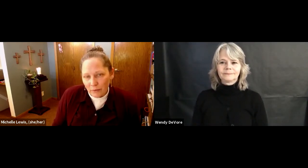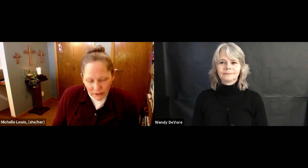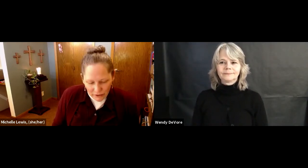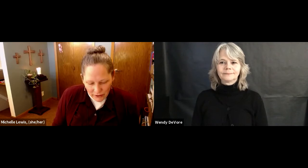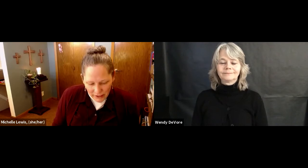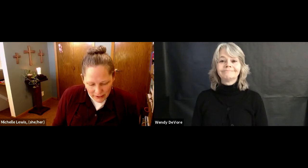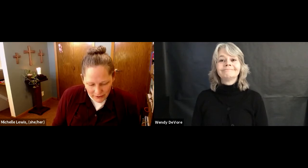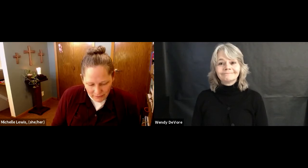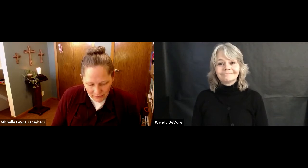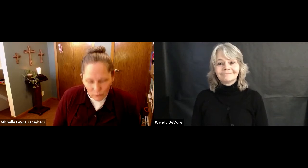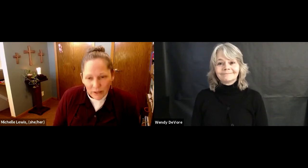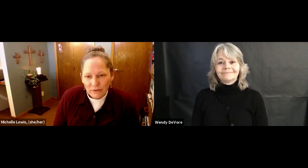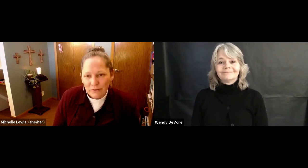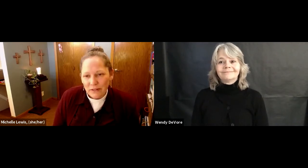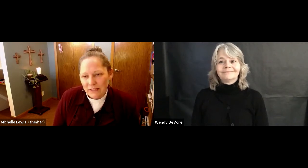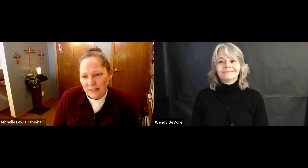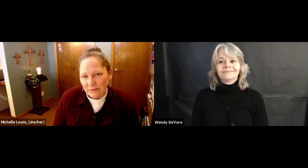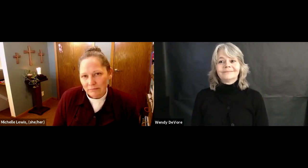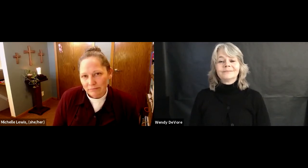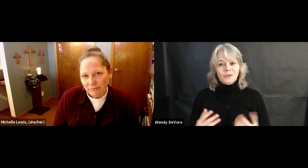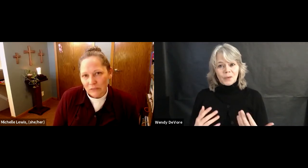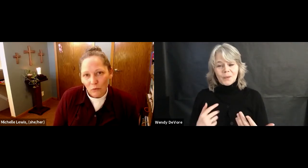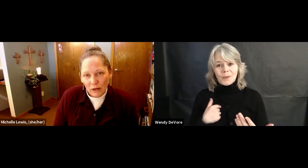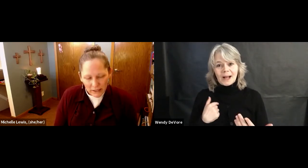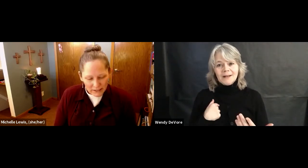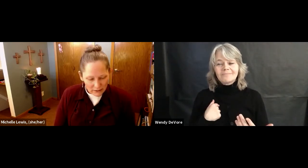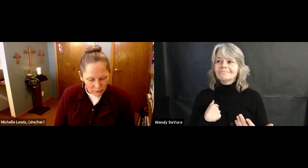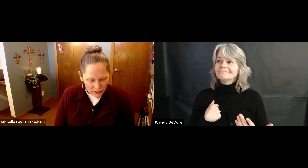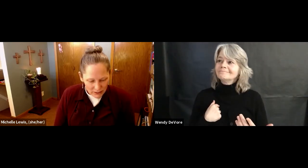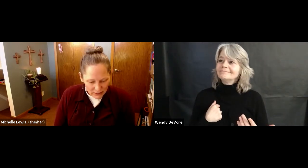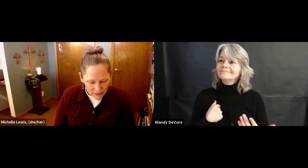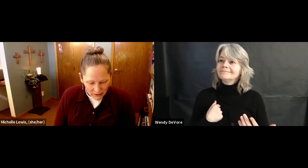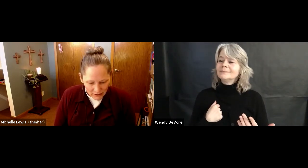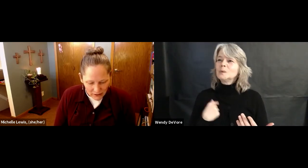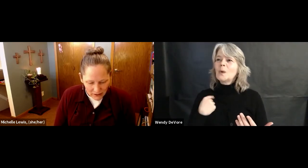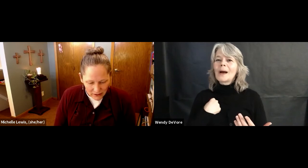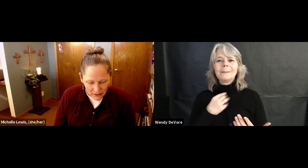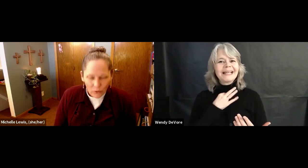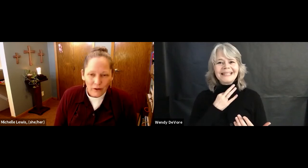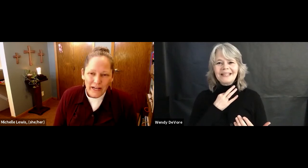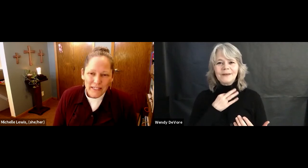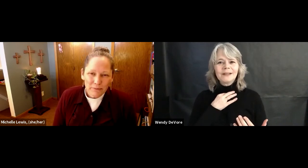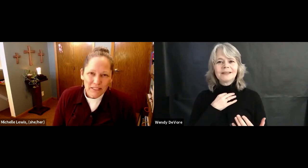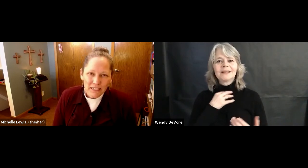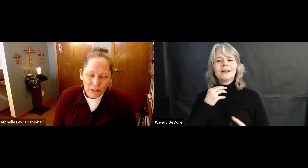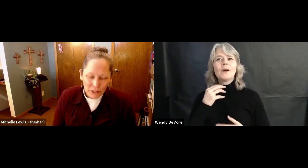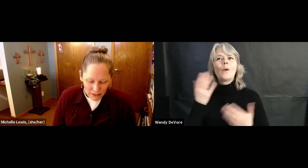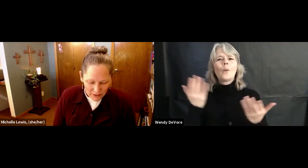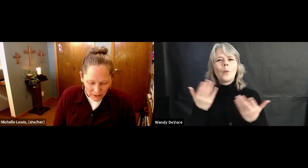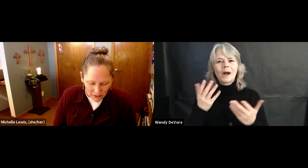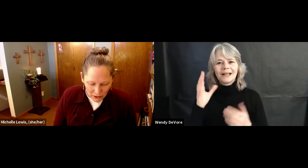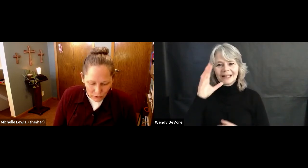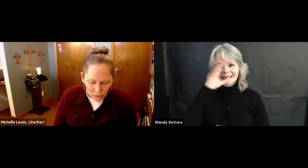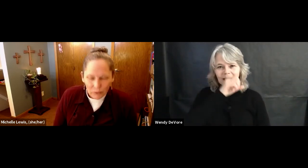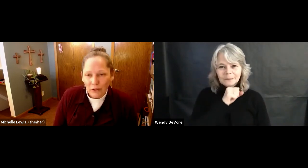So I wonder, when you do this, what assumptions or